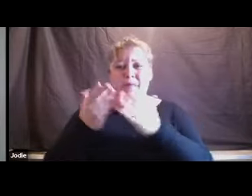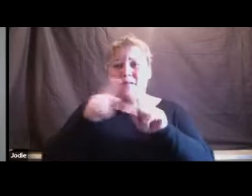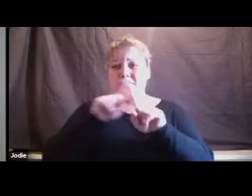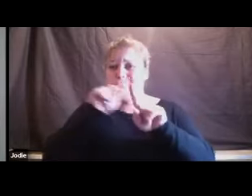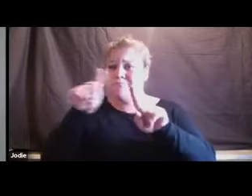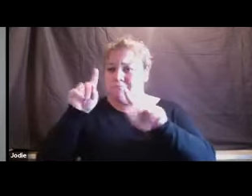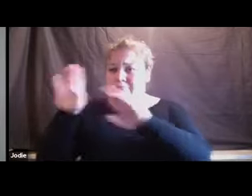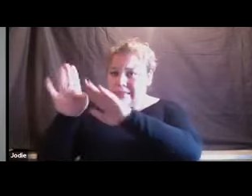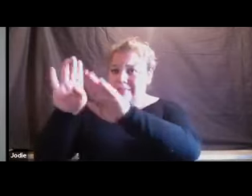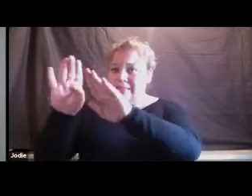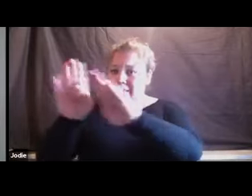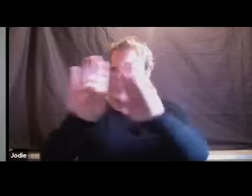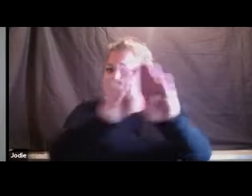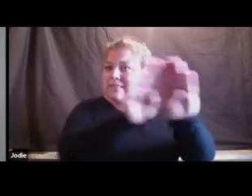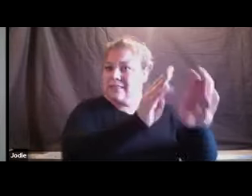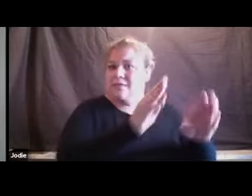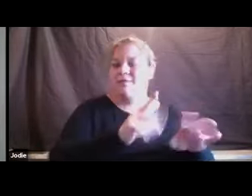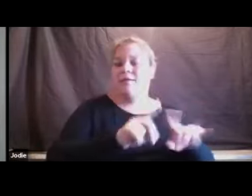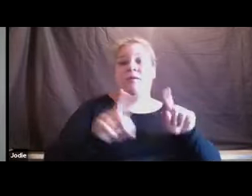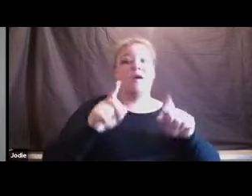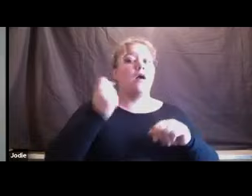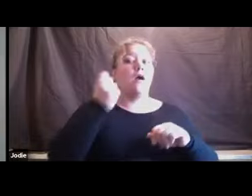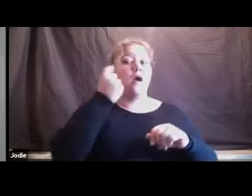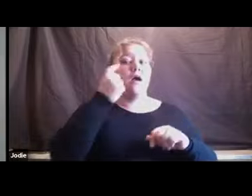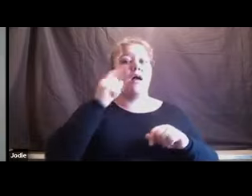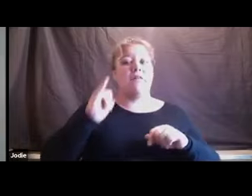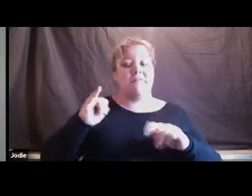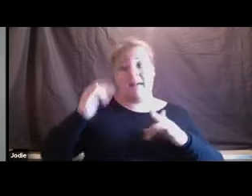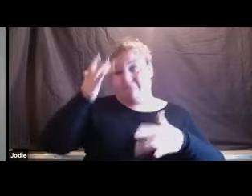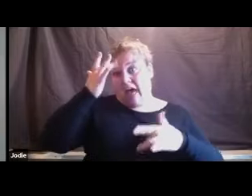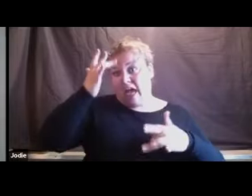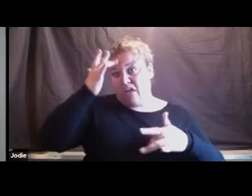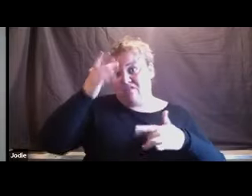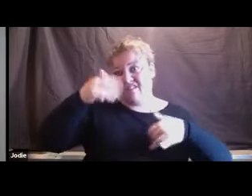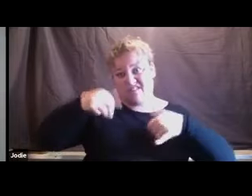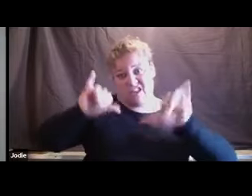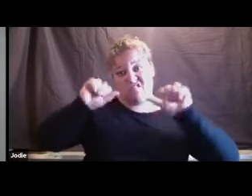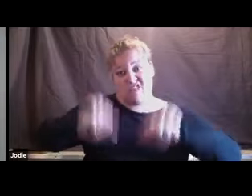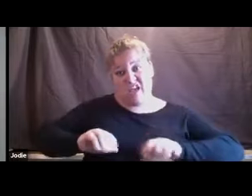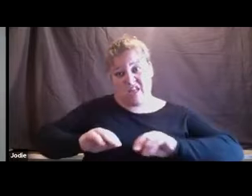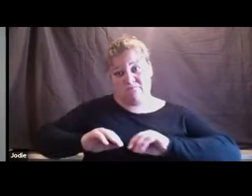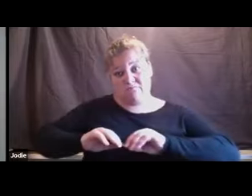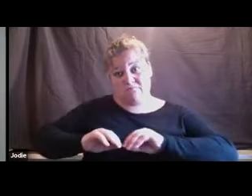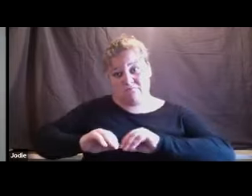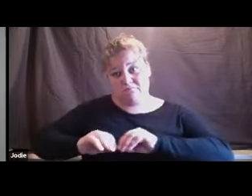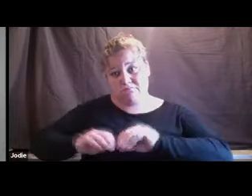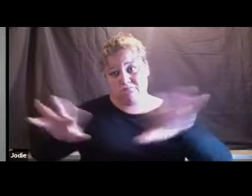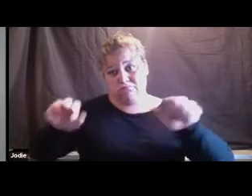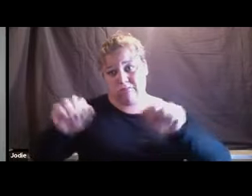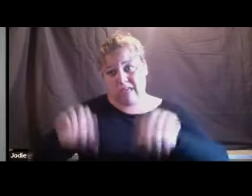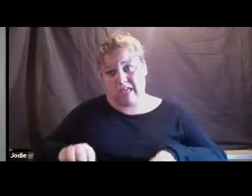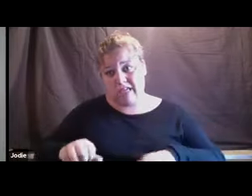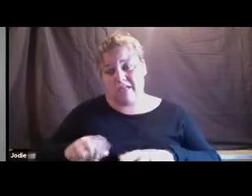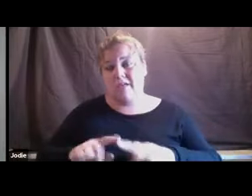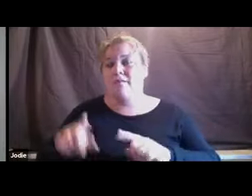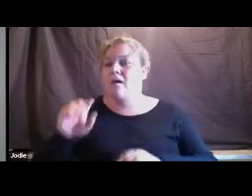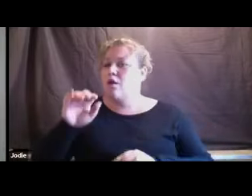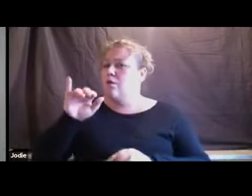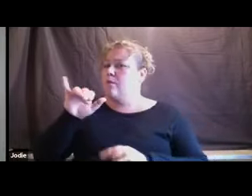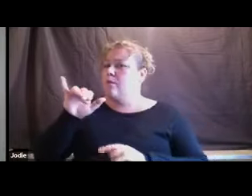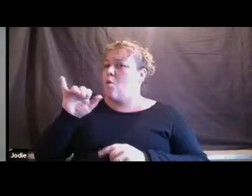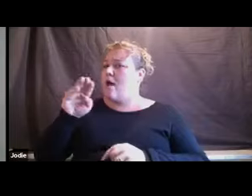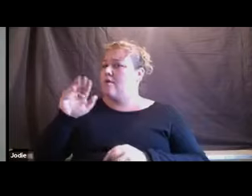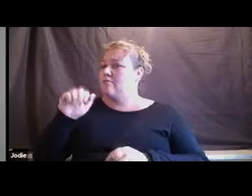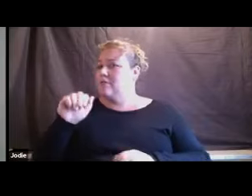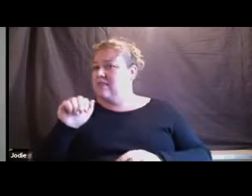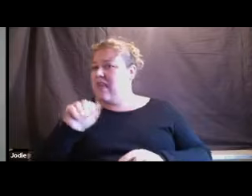that, you know, the virus can still affect people wherever they really go, I guess, do you feel as though the YMCA kind of set